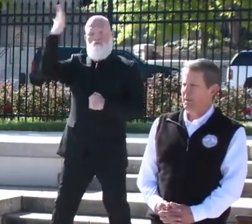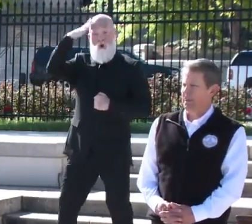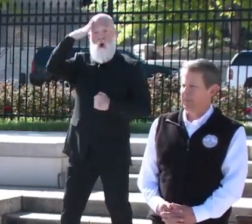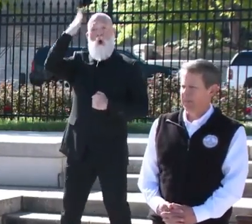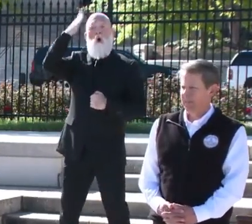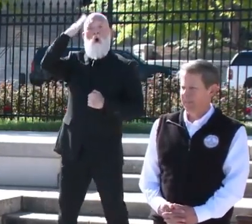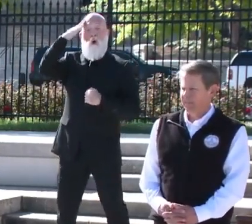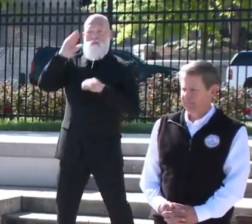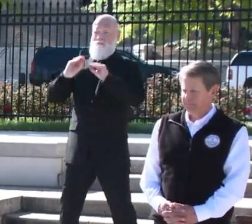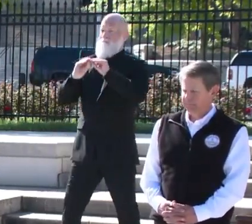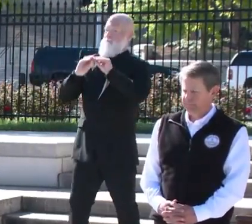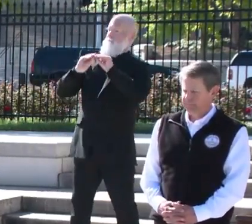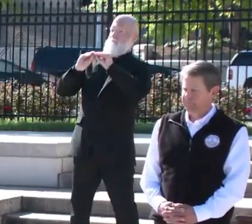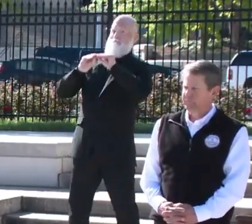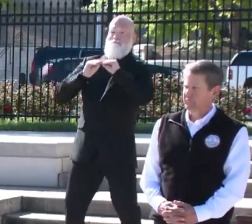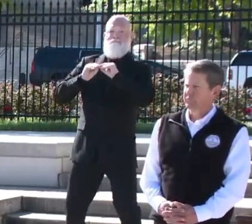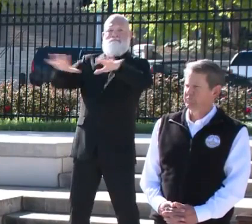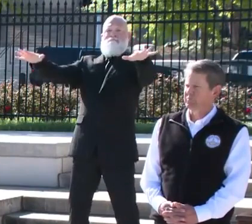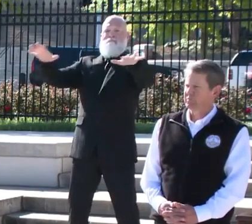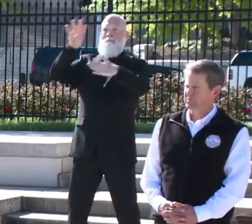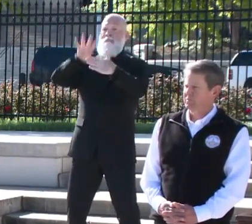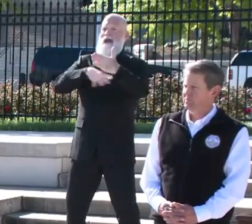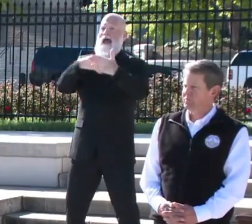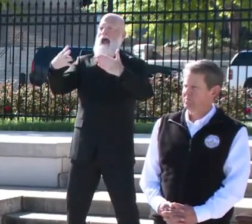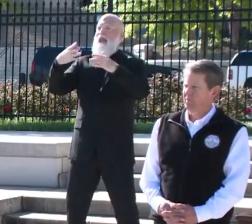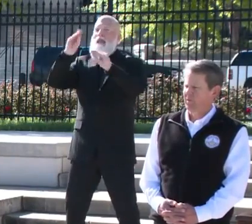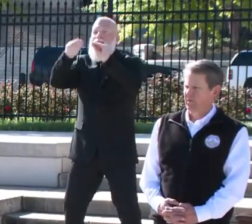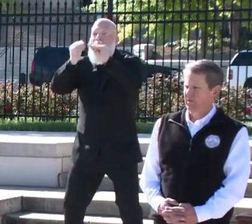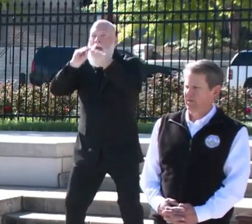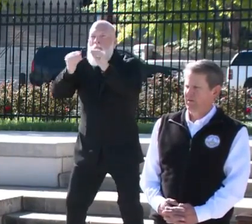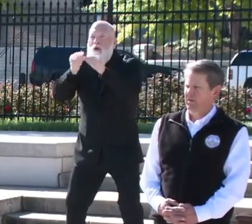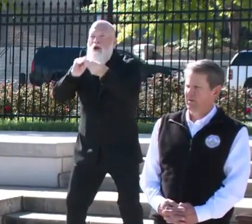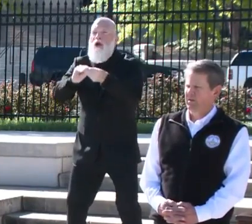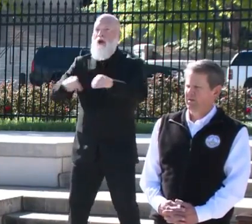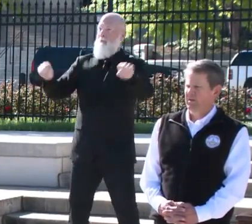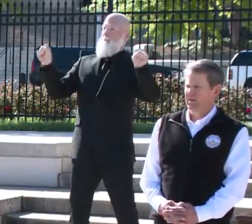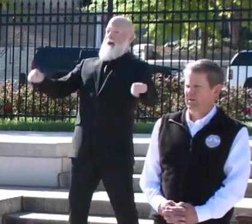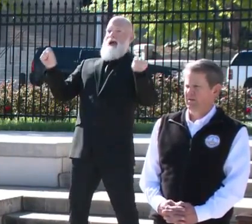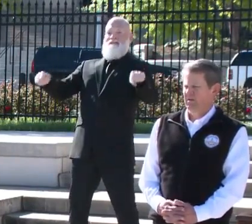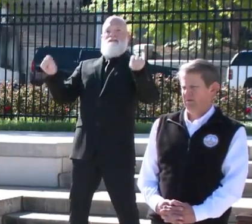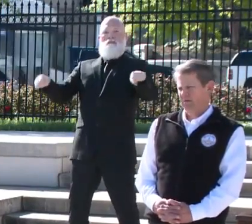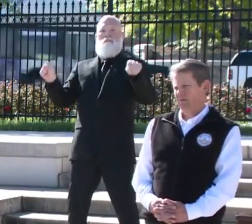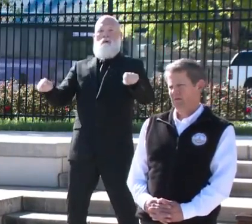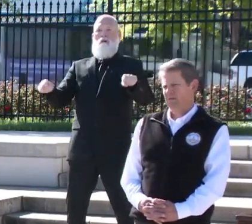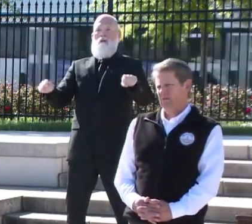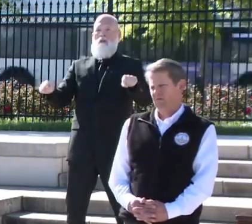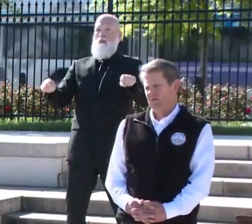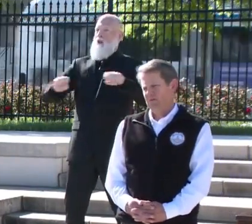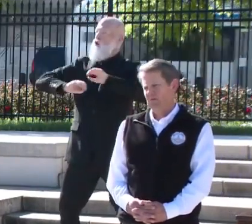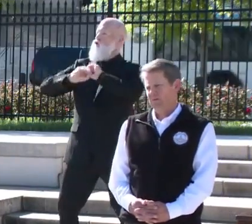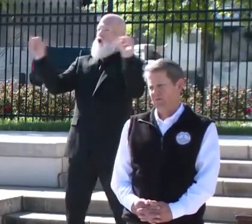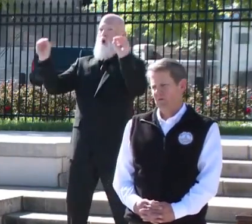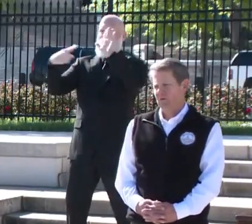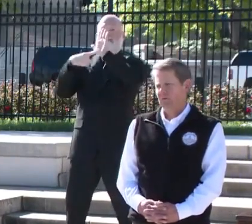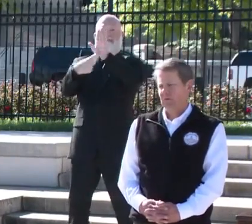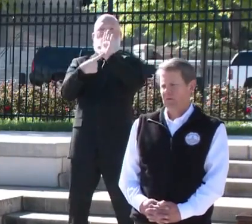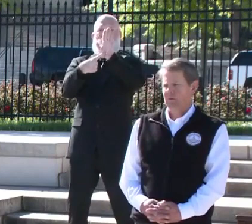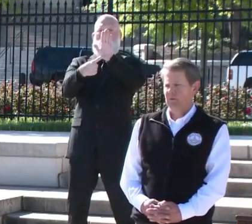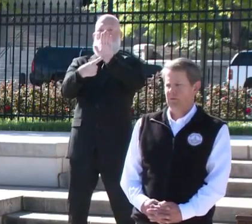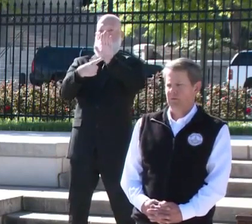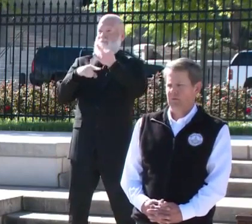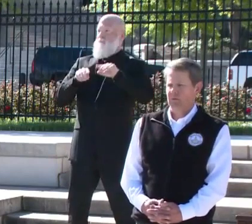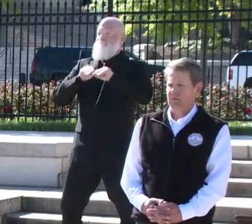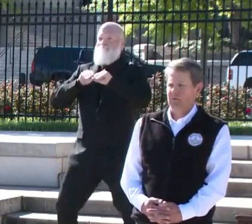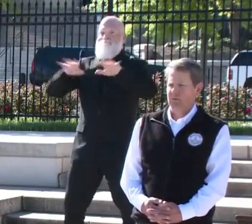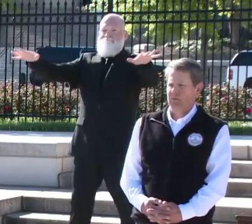knew from the cruise ships that there's likely asymptomatic transmission. CDC guidance and our own testing patterns were to test